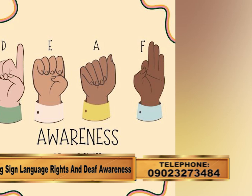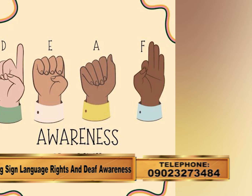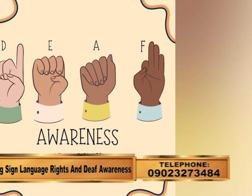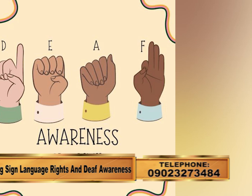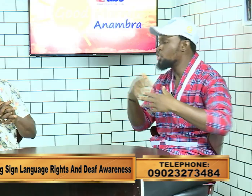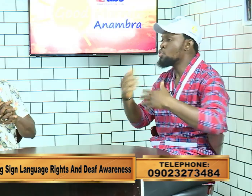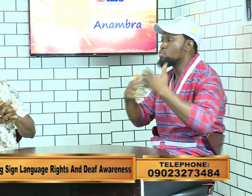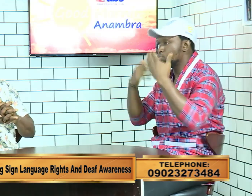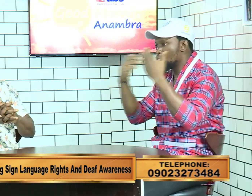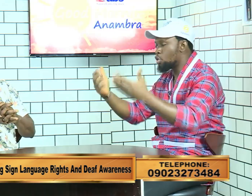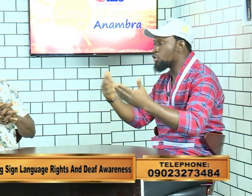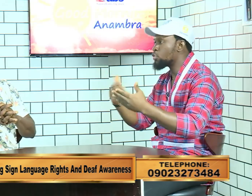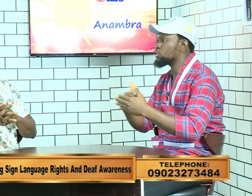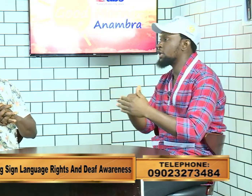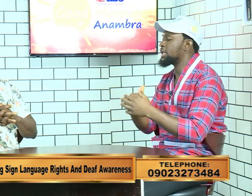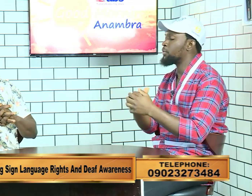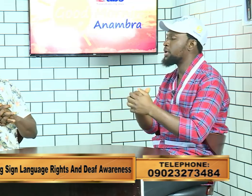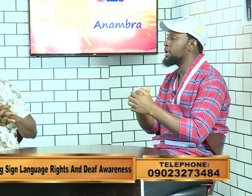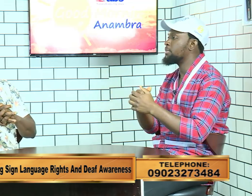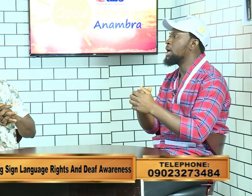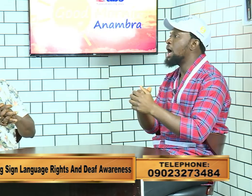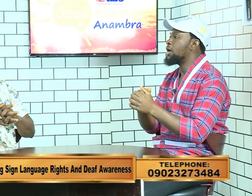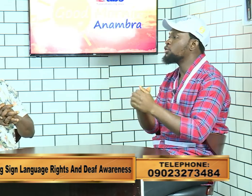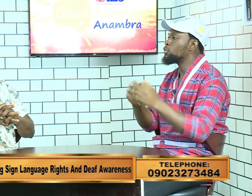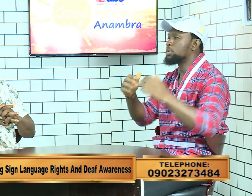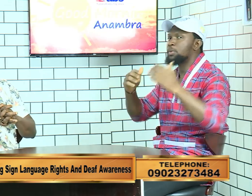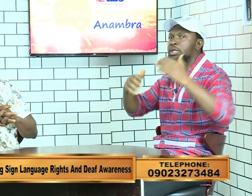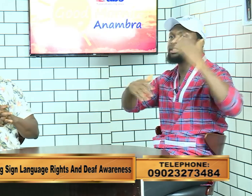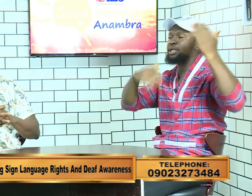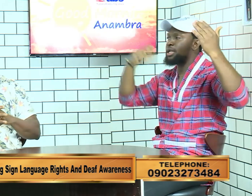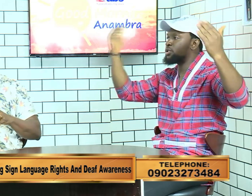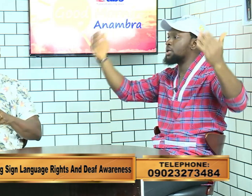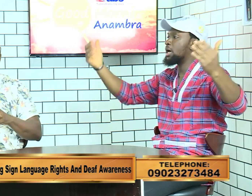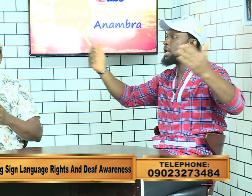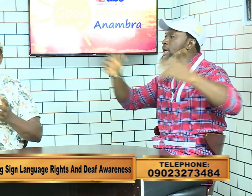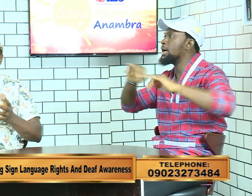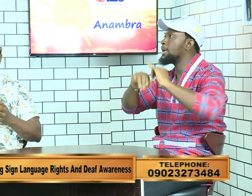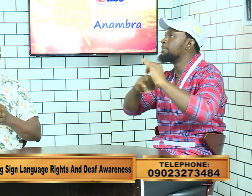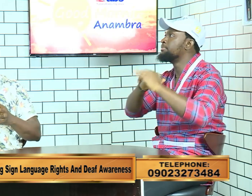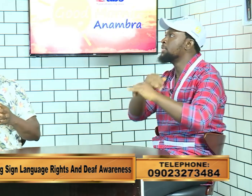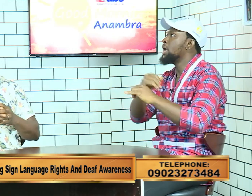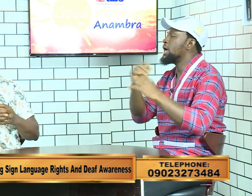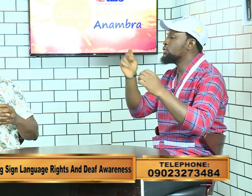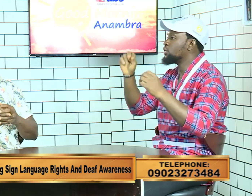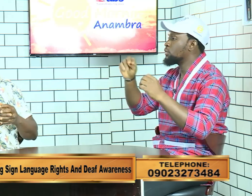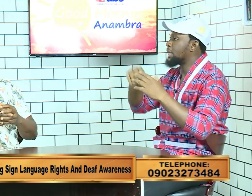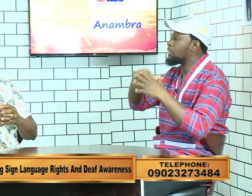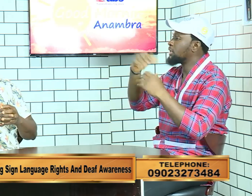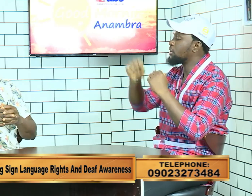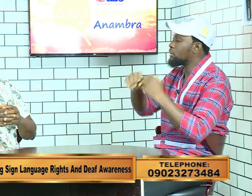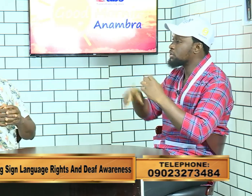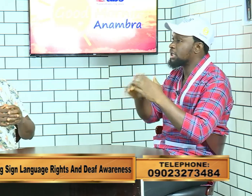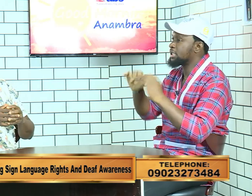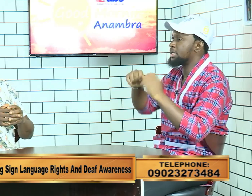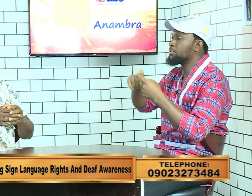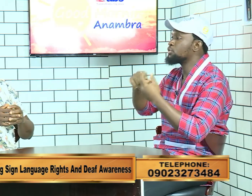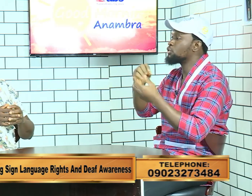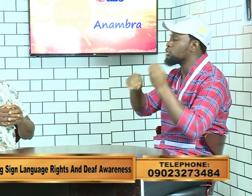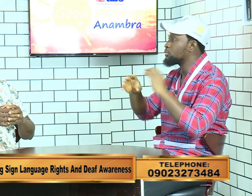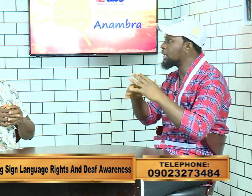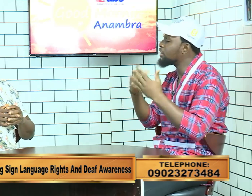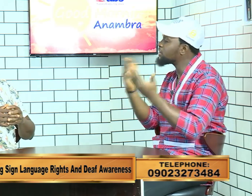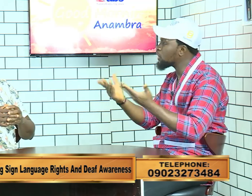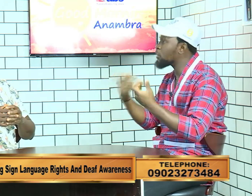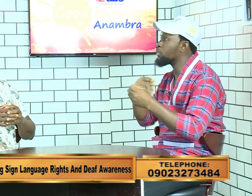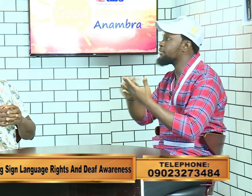national president, so work together with him and also with some other international NGOs outside the country that can help us to